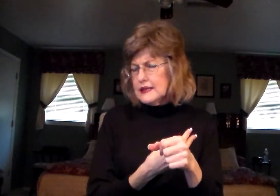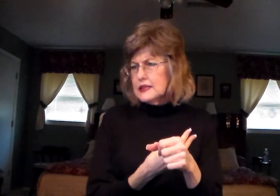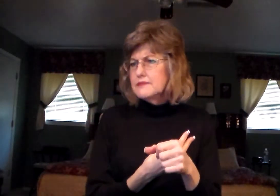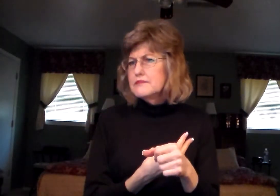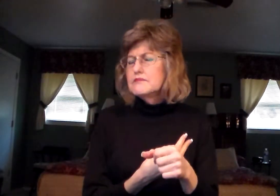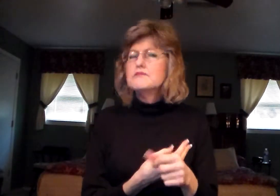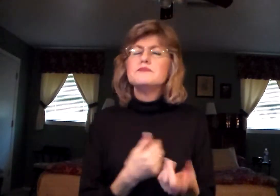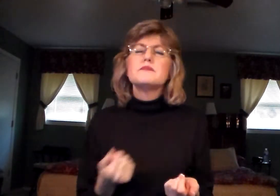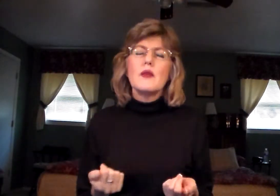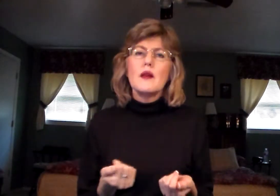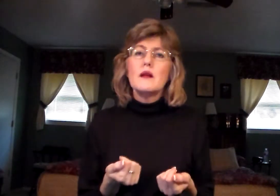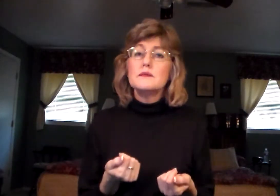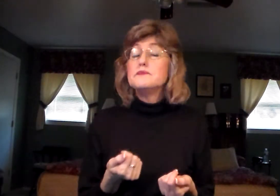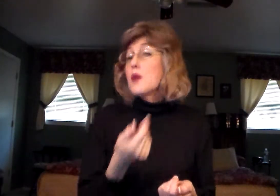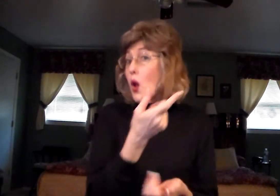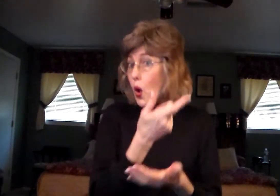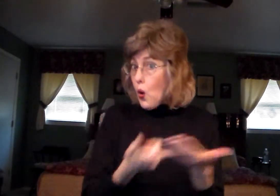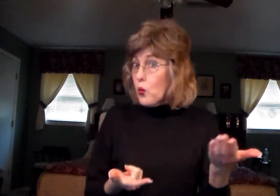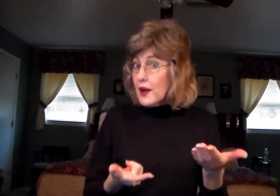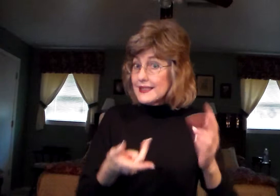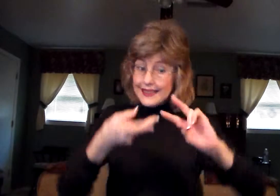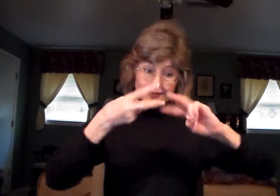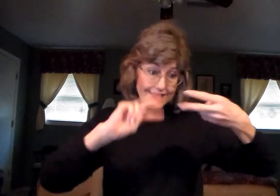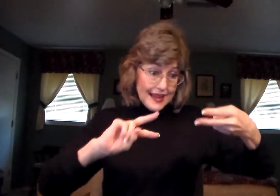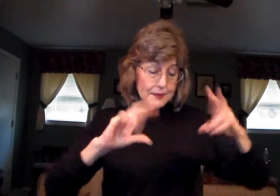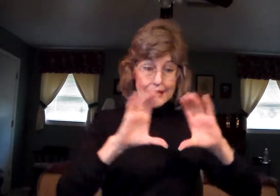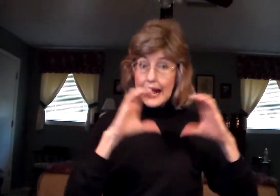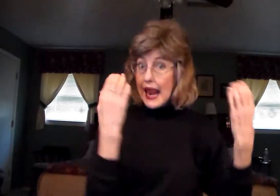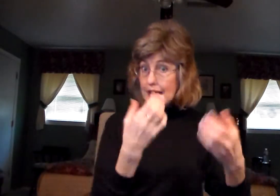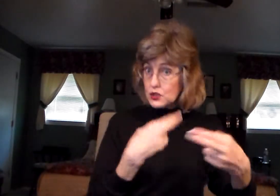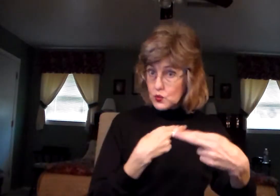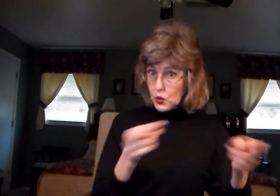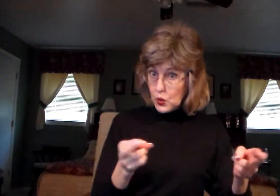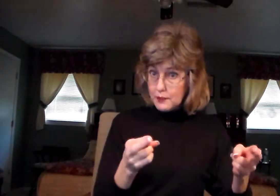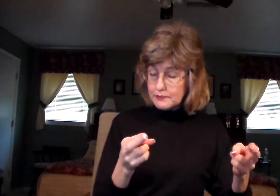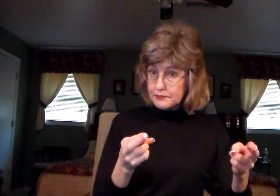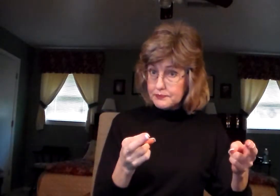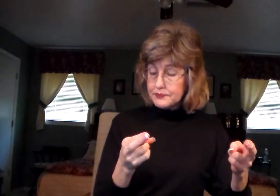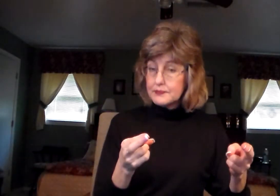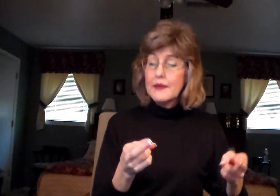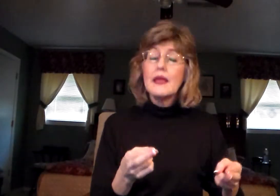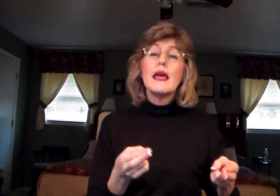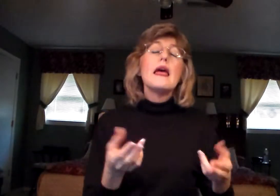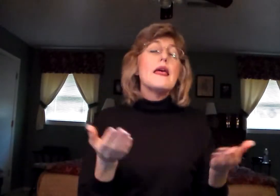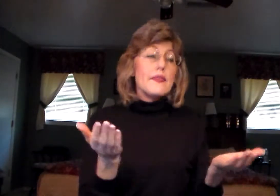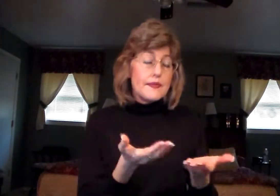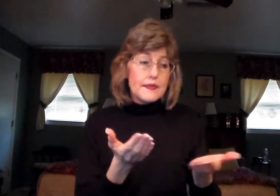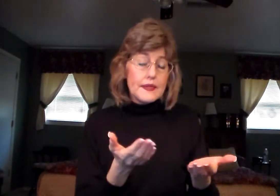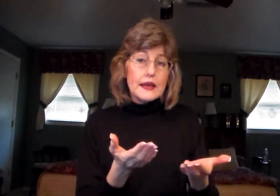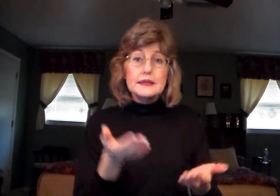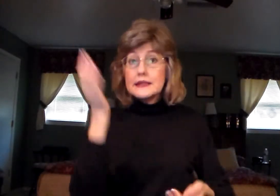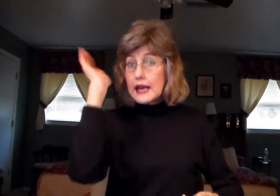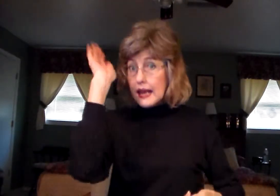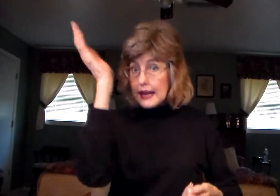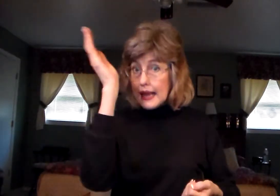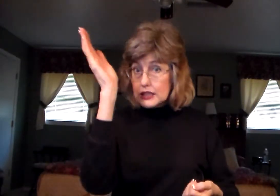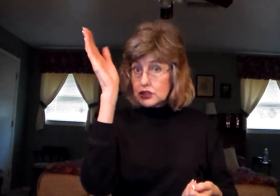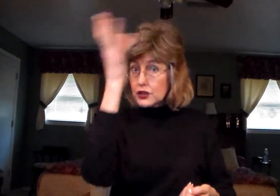is a flipped classroom model? It is basically where the lecture material that I would normally be giving to students is not done in